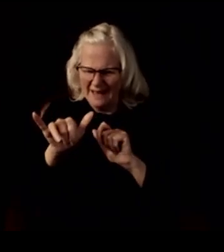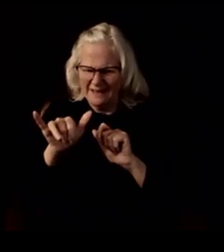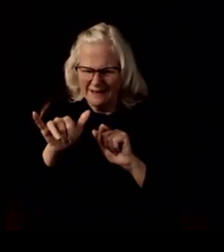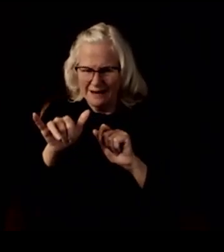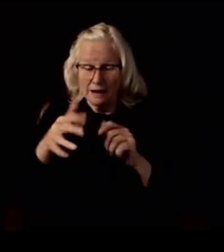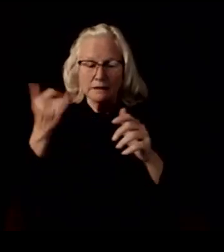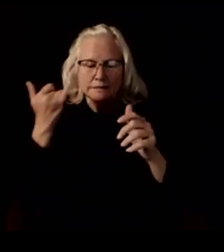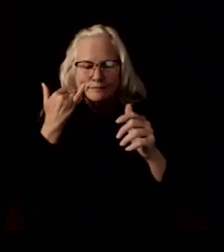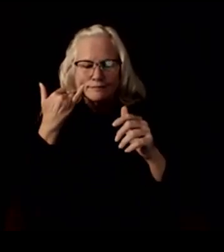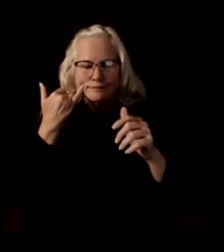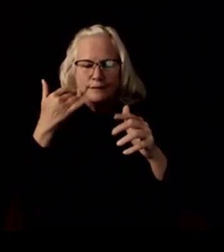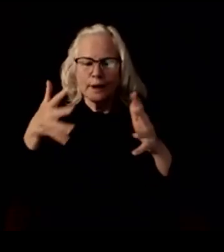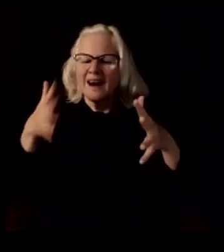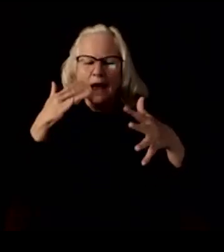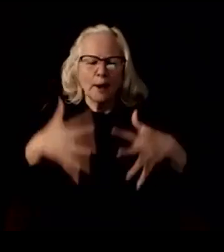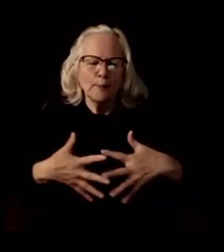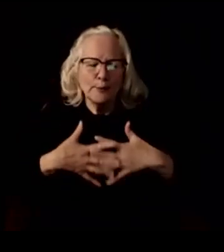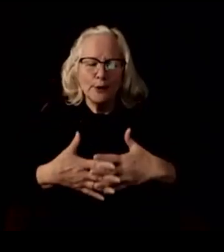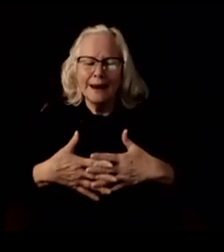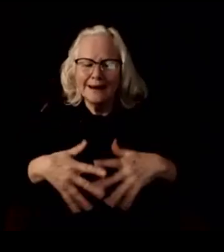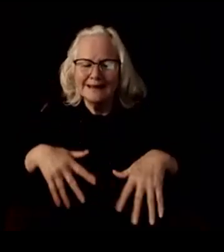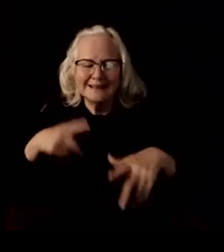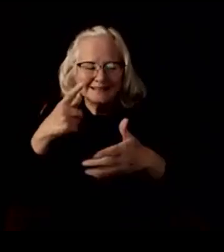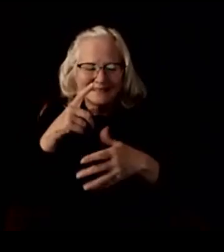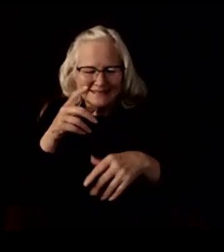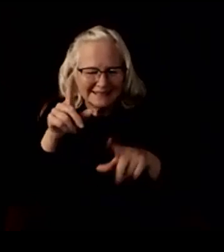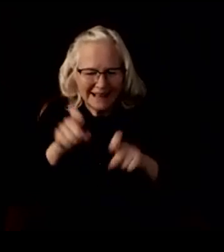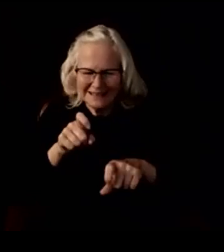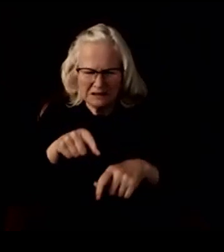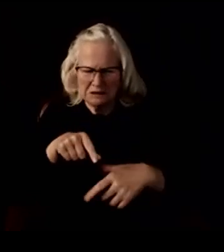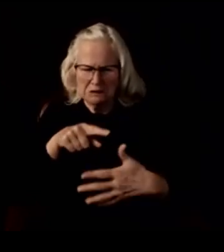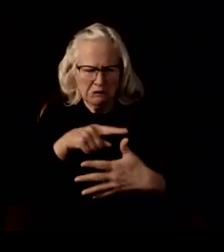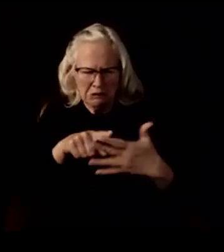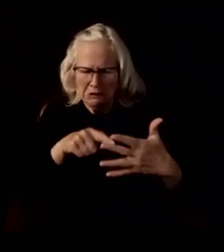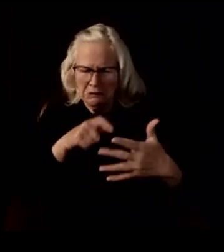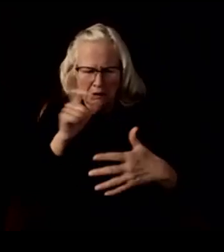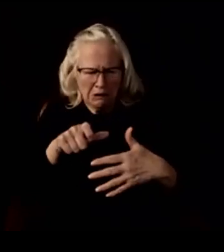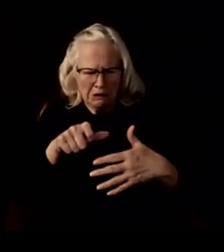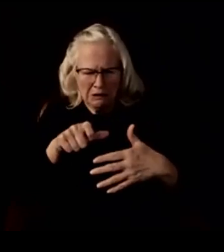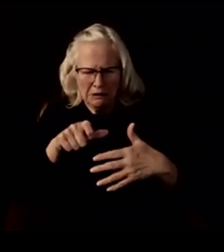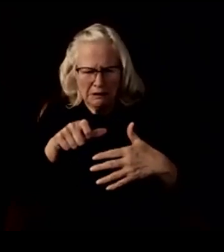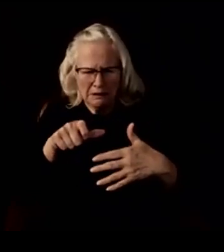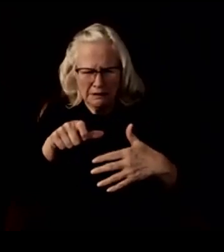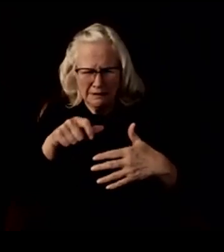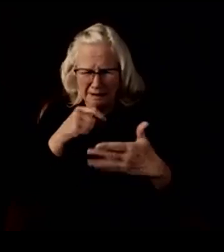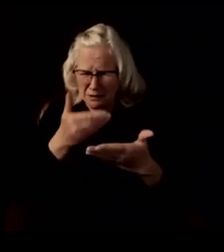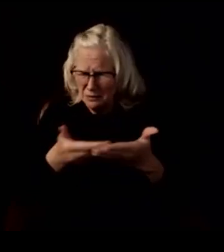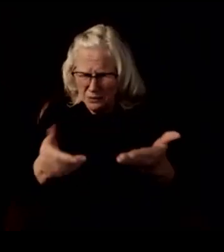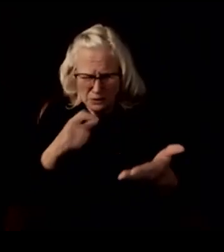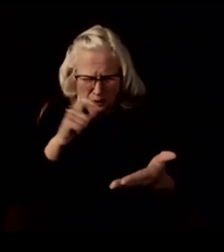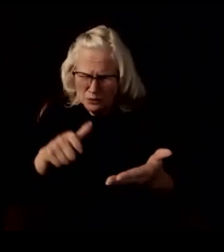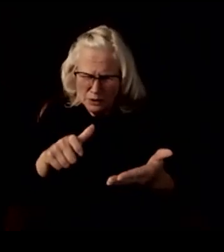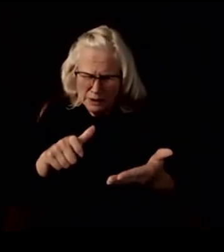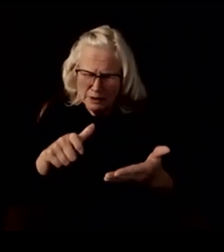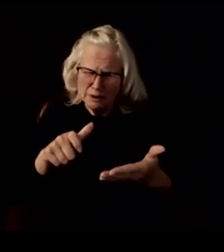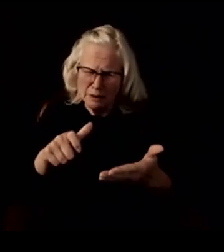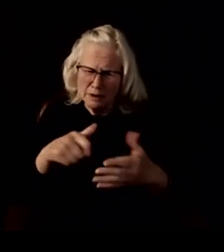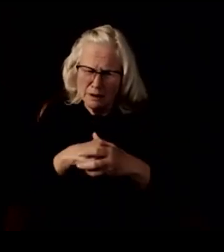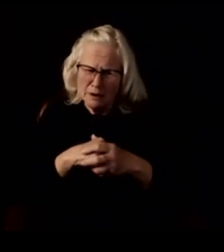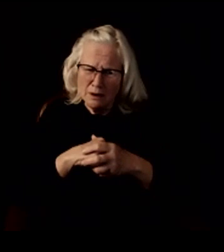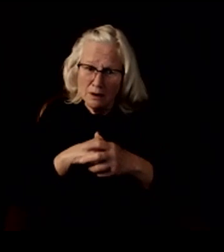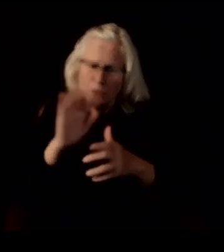doesn't need, extra lab materials or even to go to a lab at all. I'm curious your guys' thoughts on this test. First of